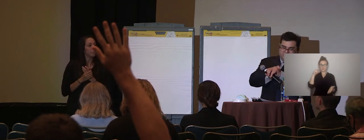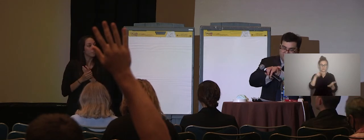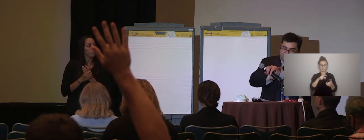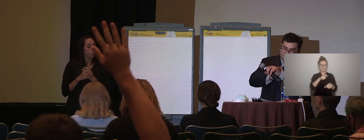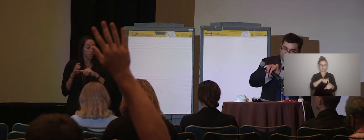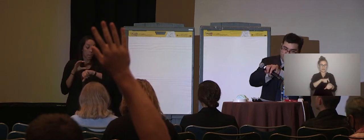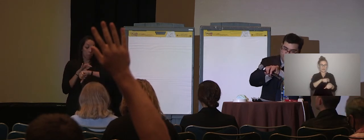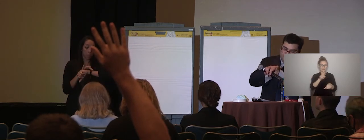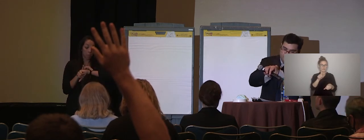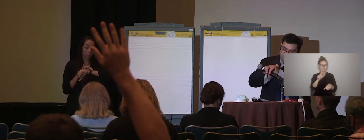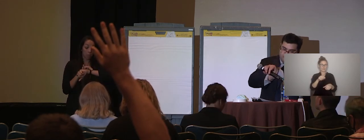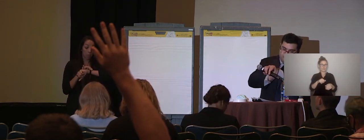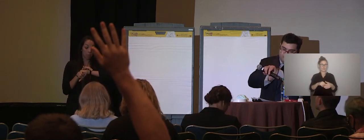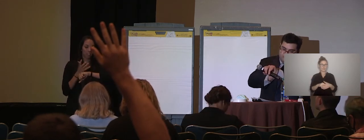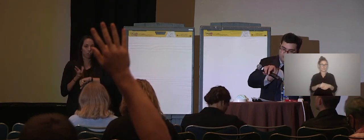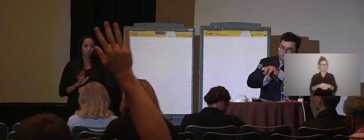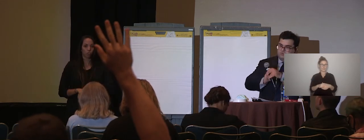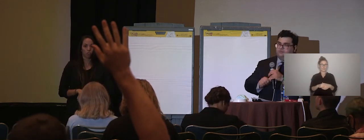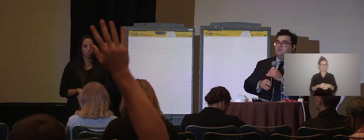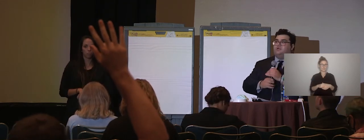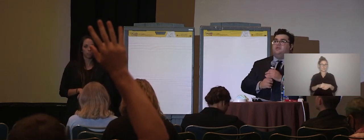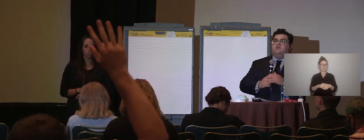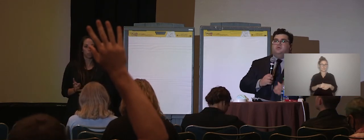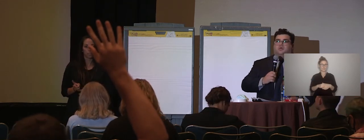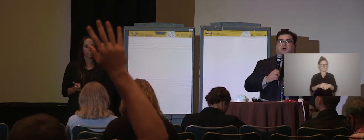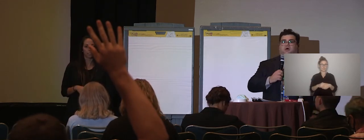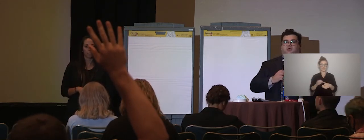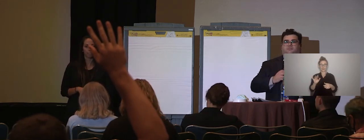Let's see what time it is.